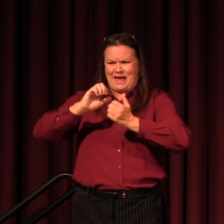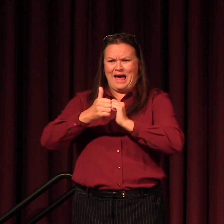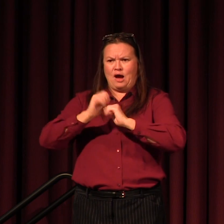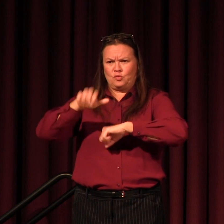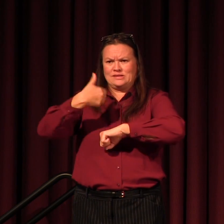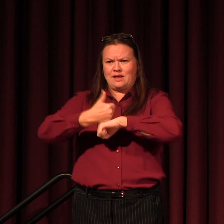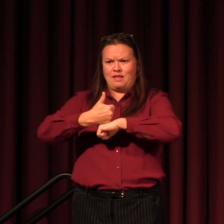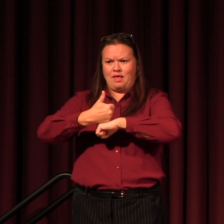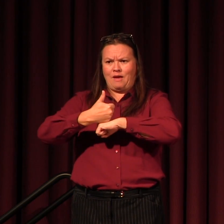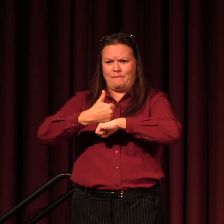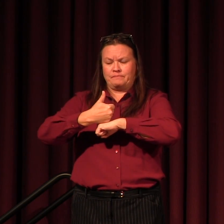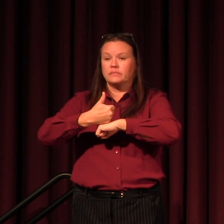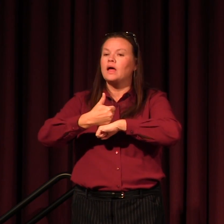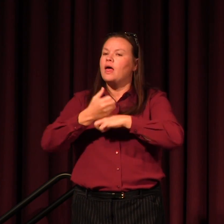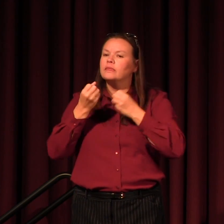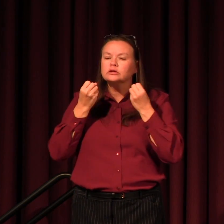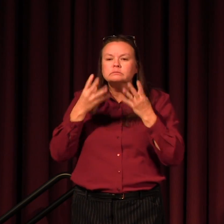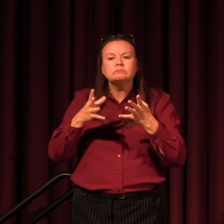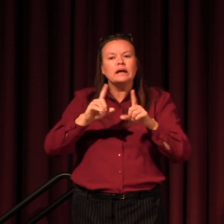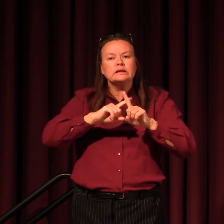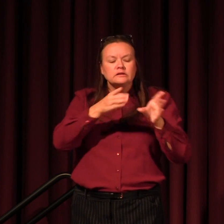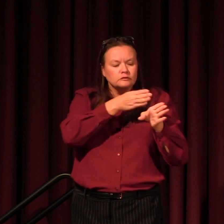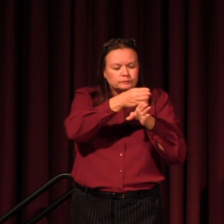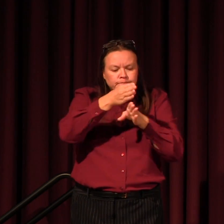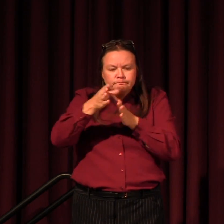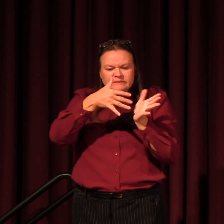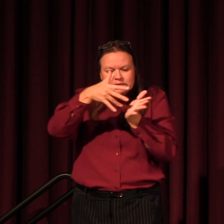And we use this definition.